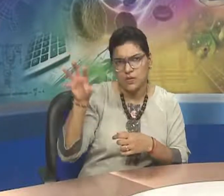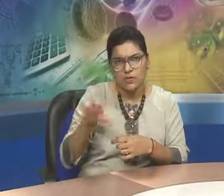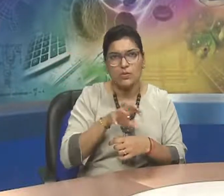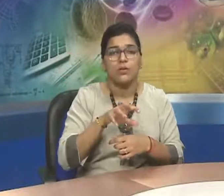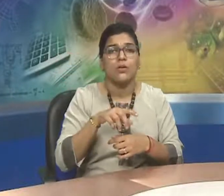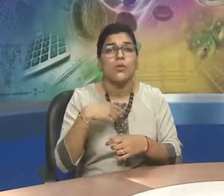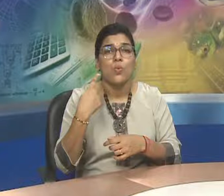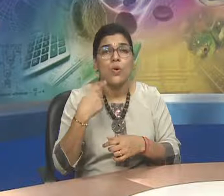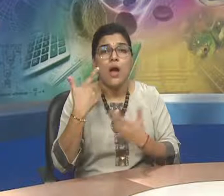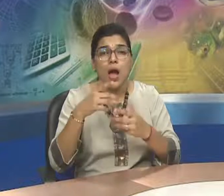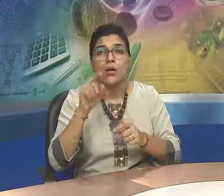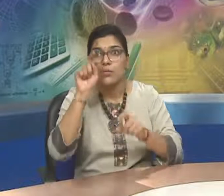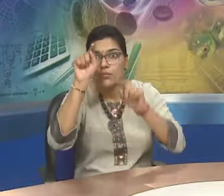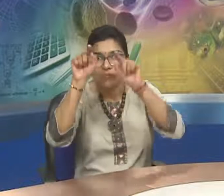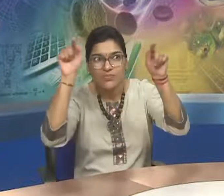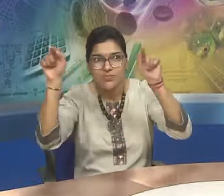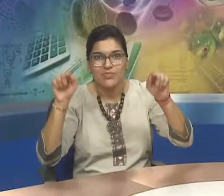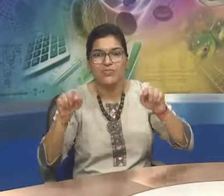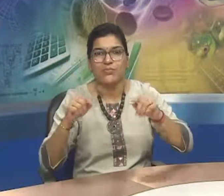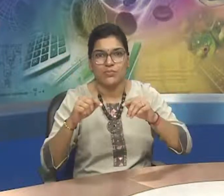for the right against exploitation.